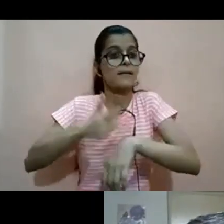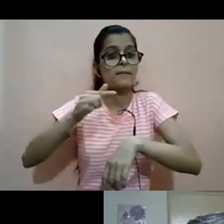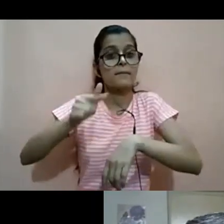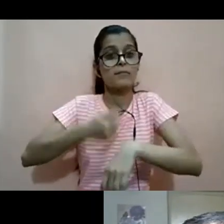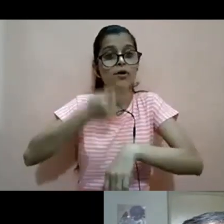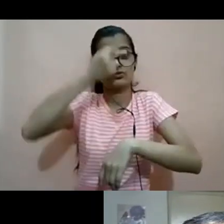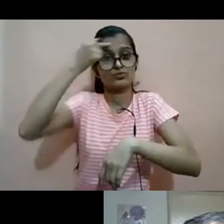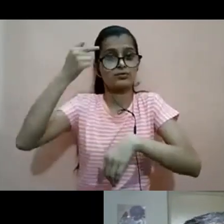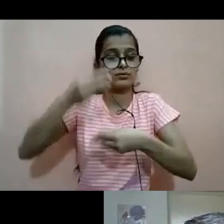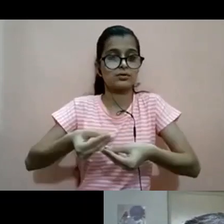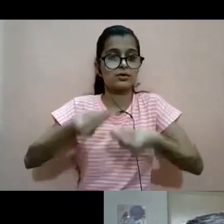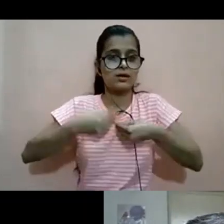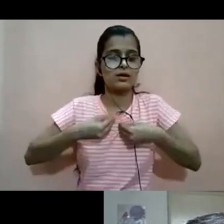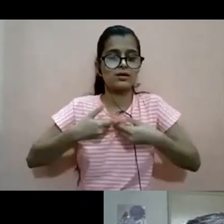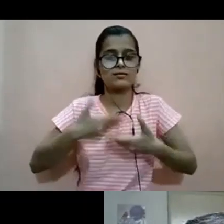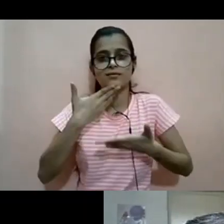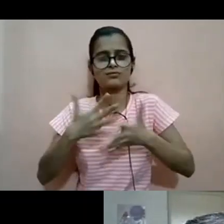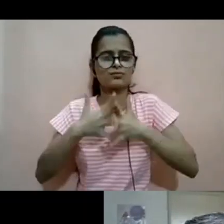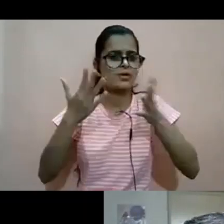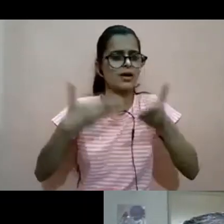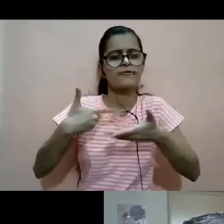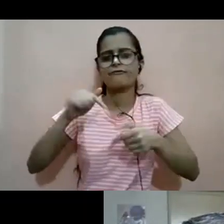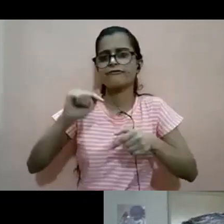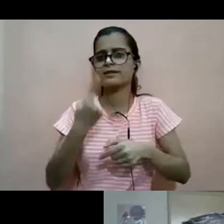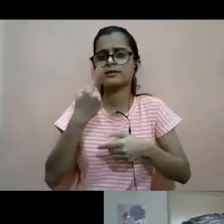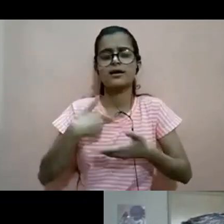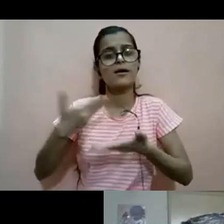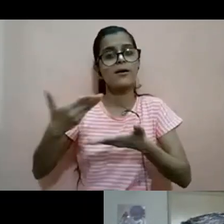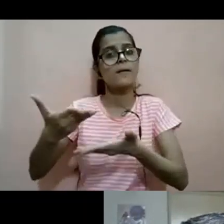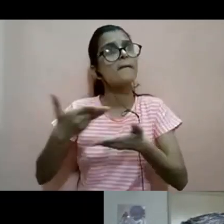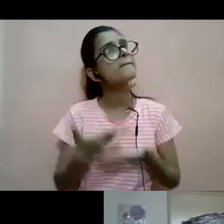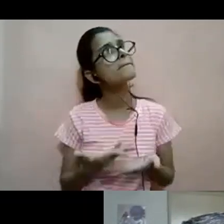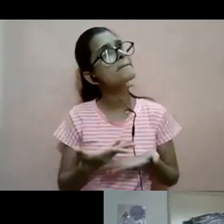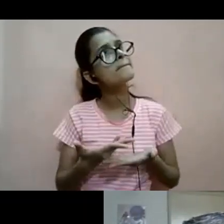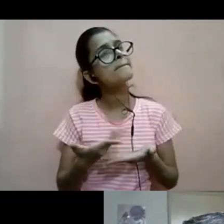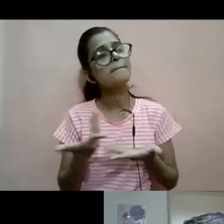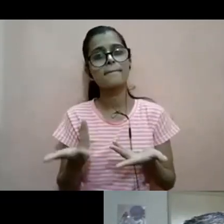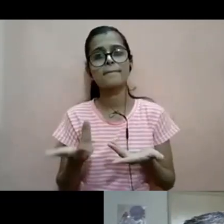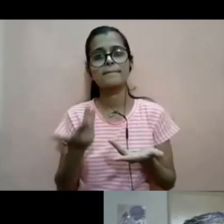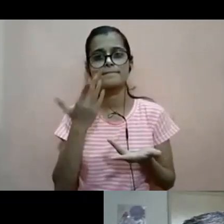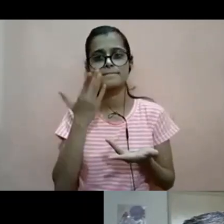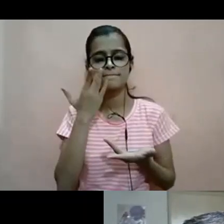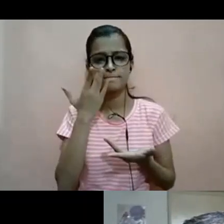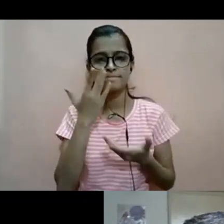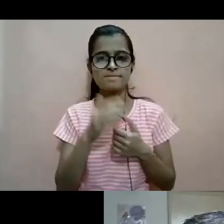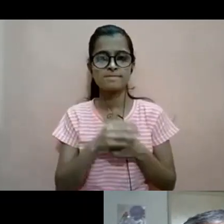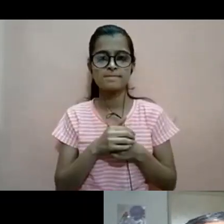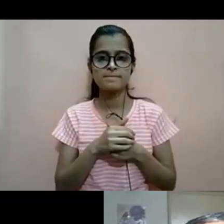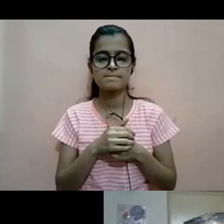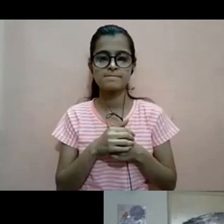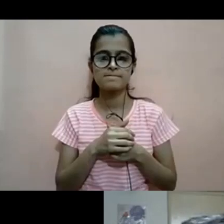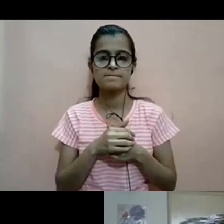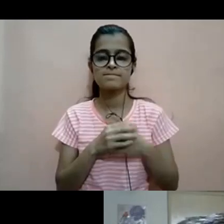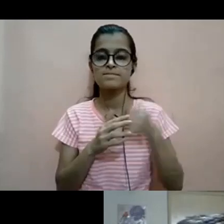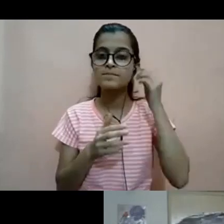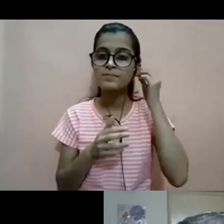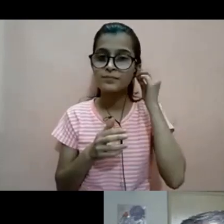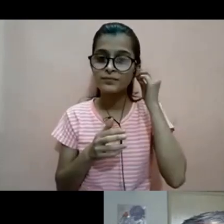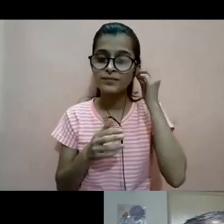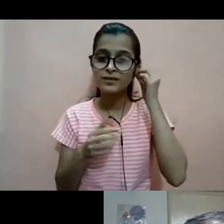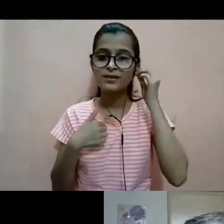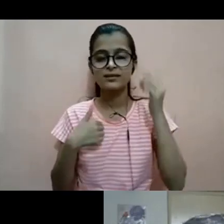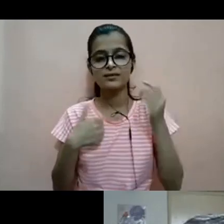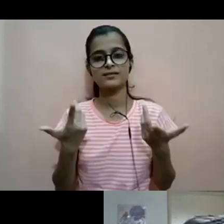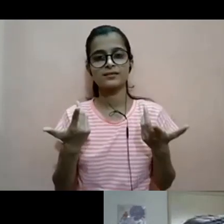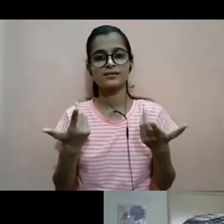hat. Welcome to the autumn in Northern England. I've